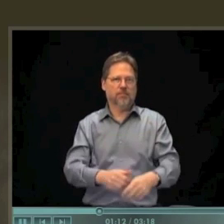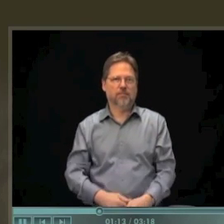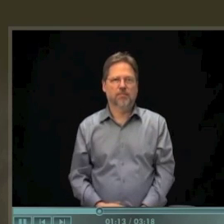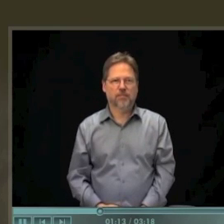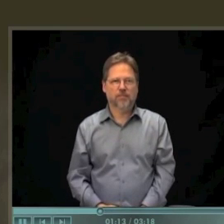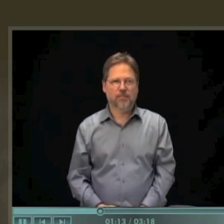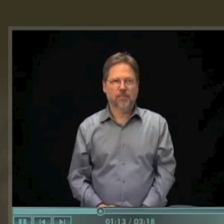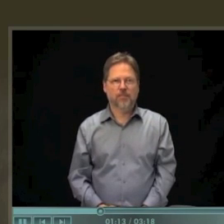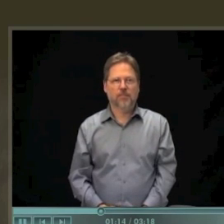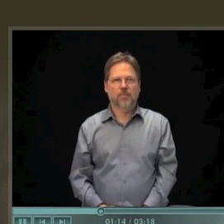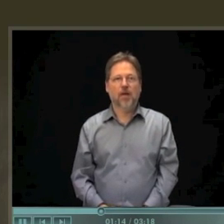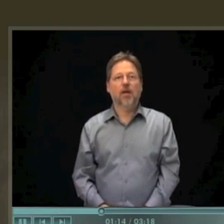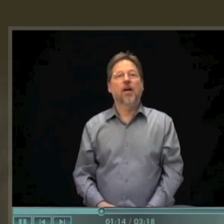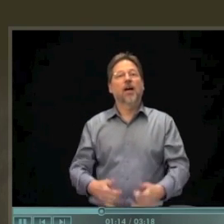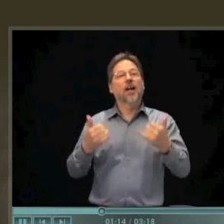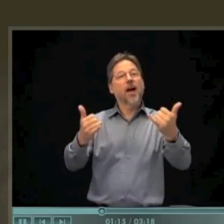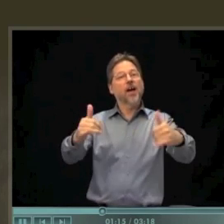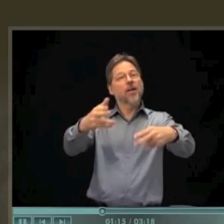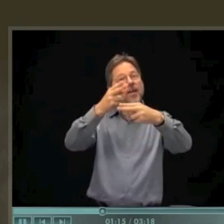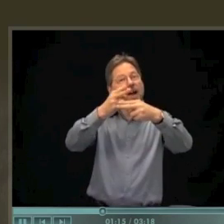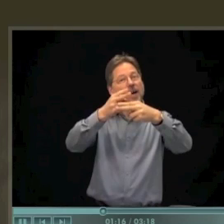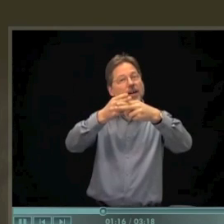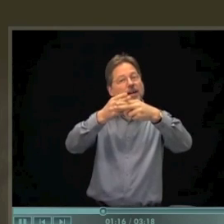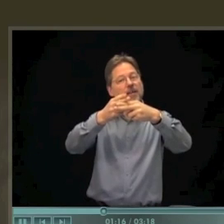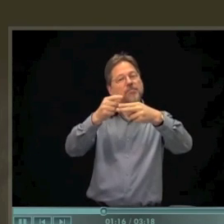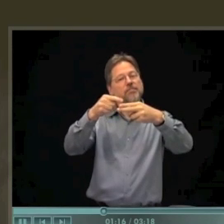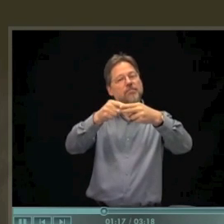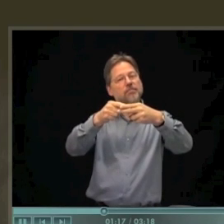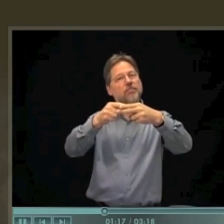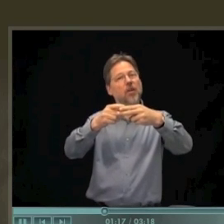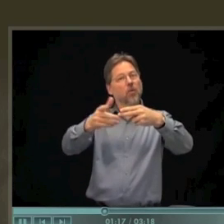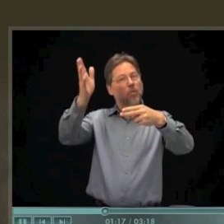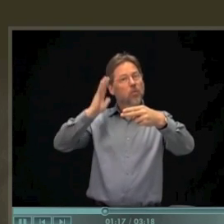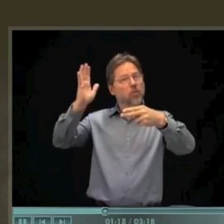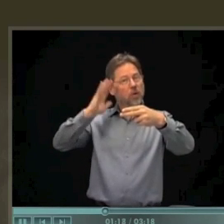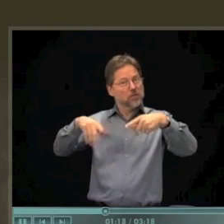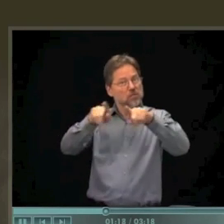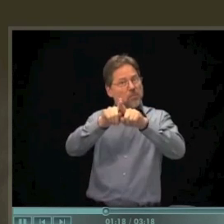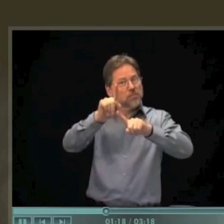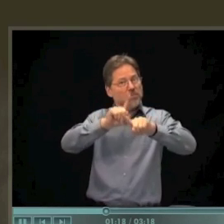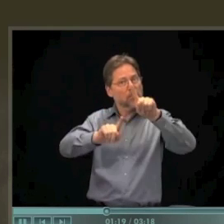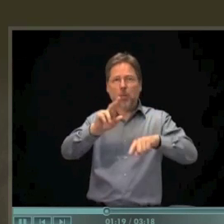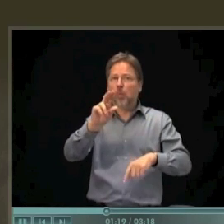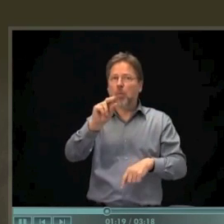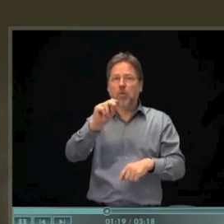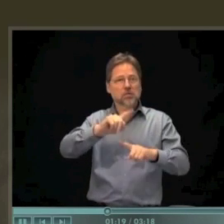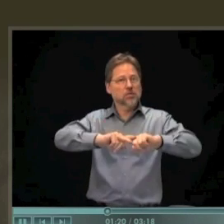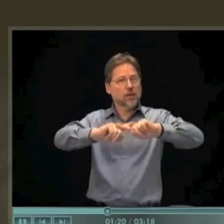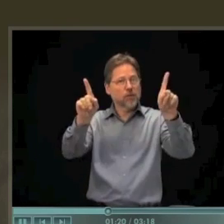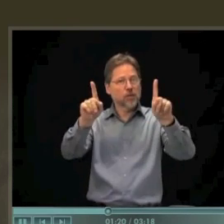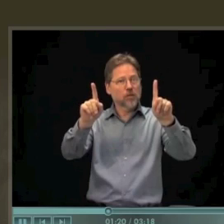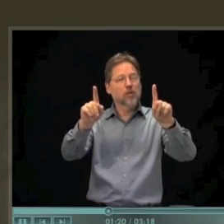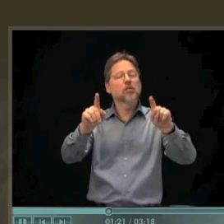Here's an example I'll show you. The sign for name. We use 2 fingers on each hand,